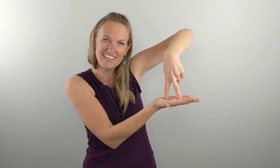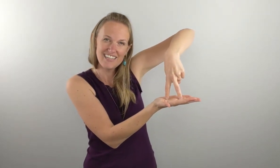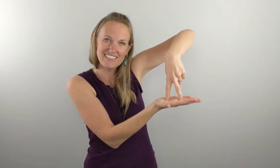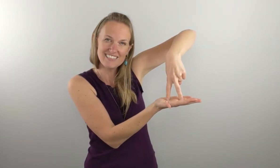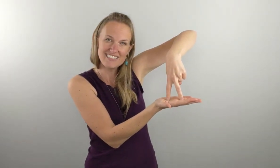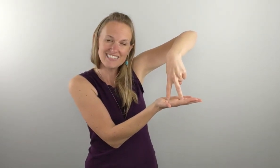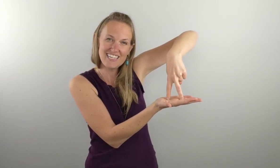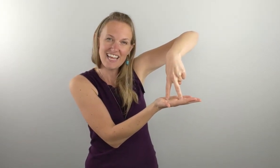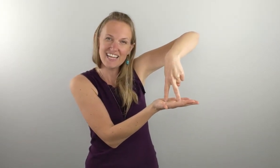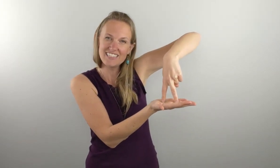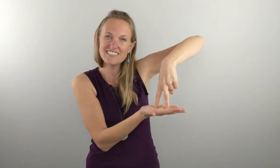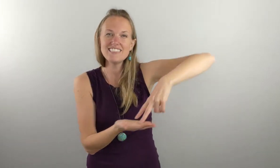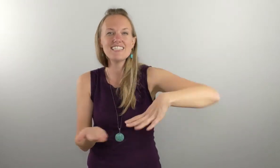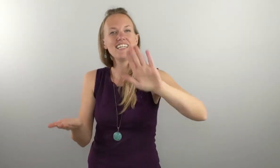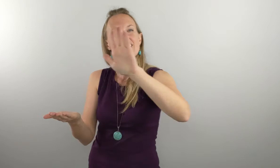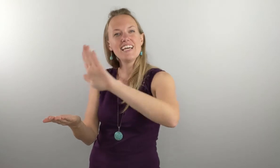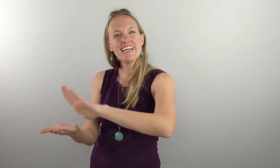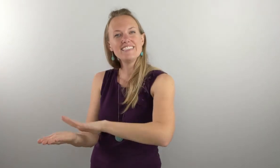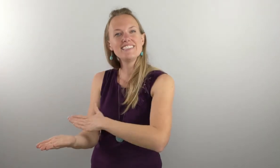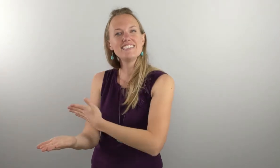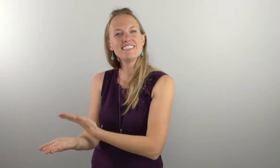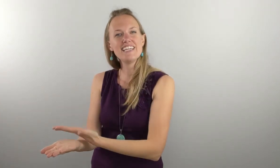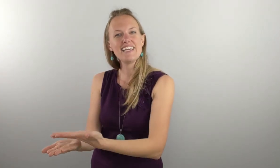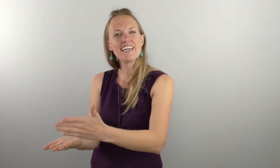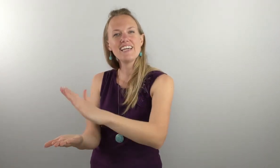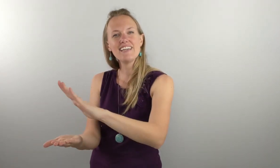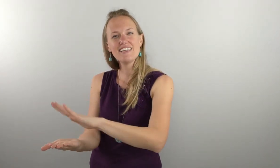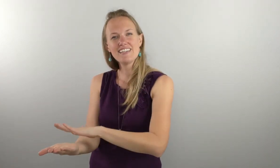and stand and sing.